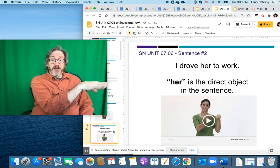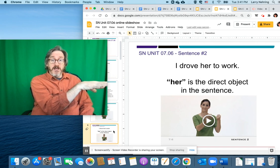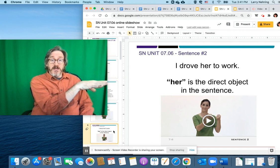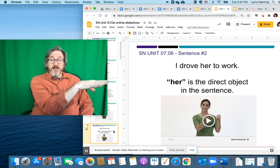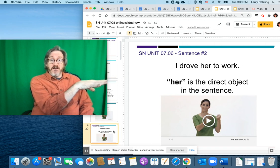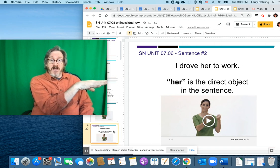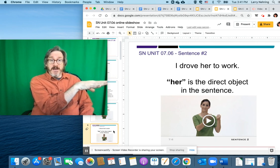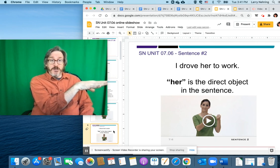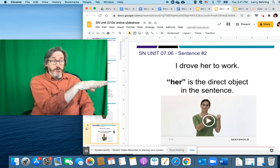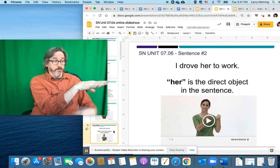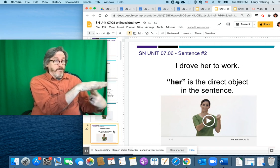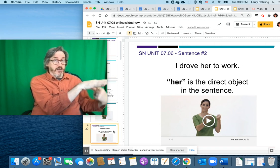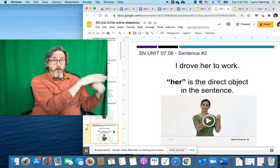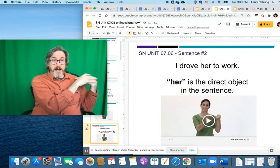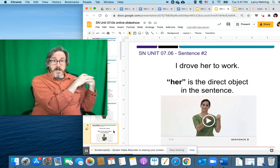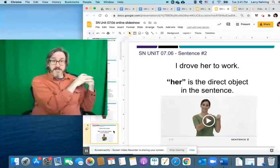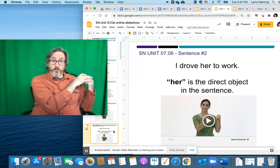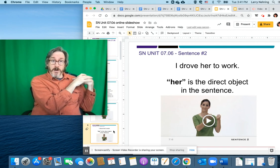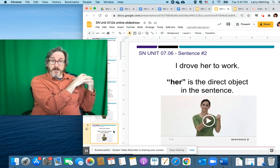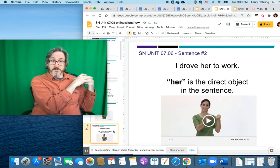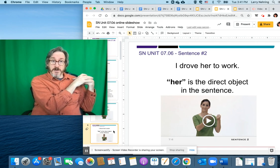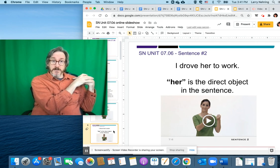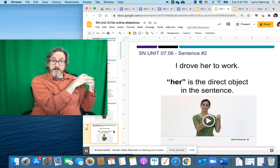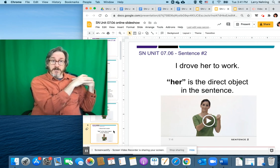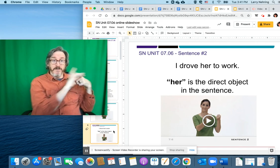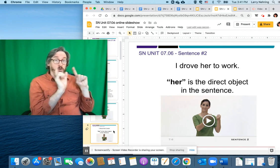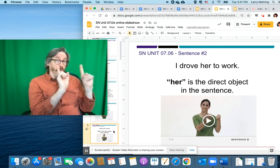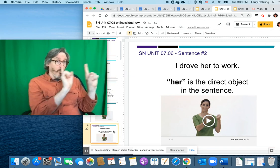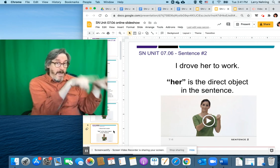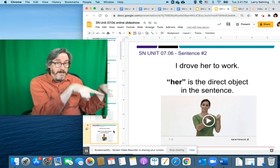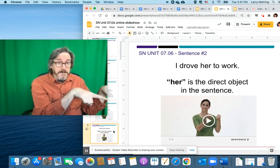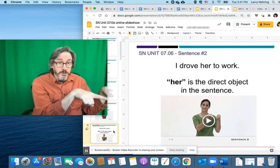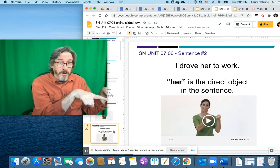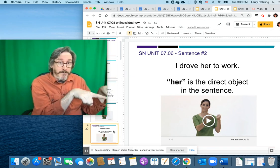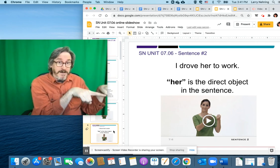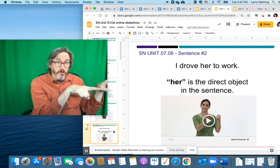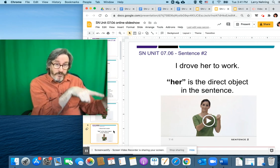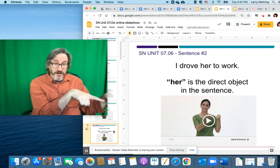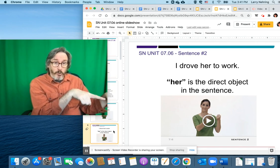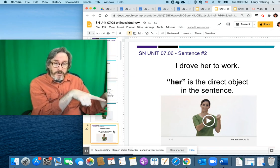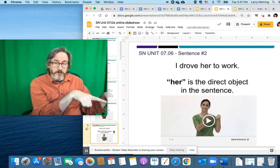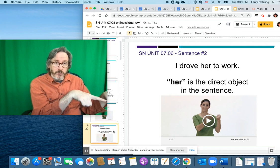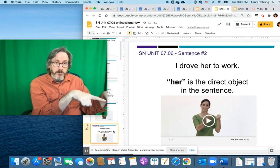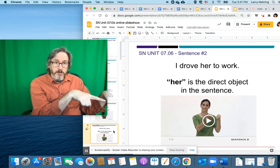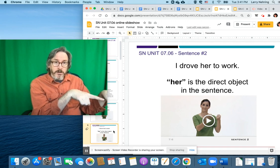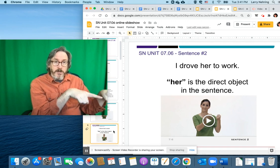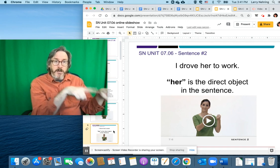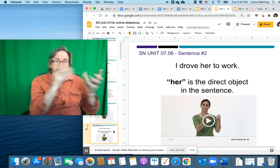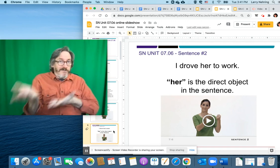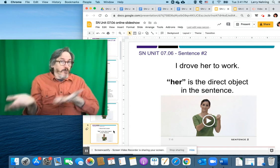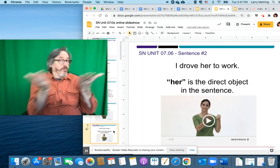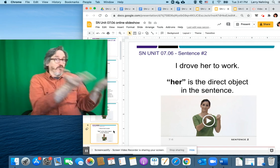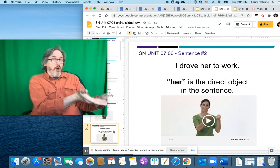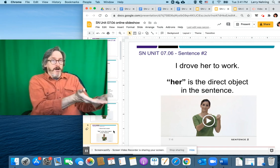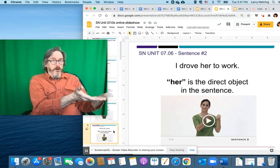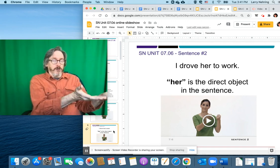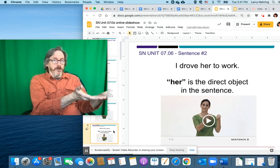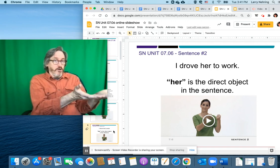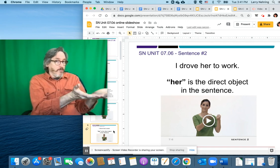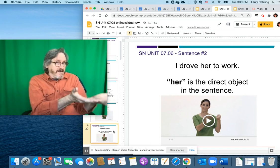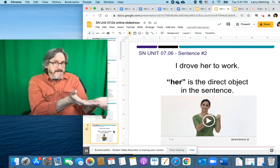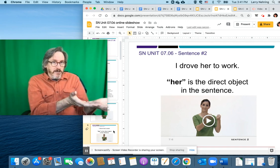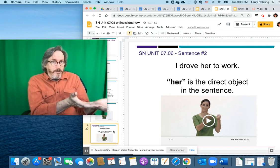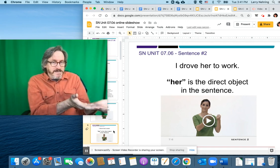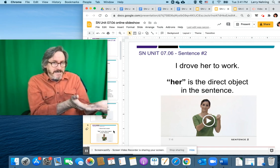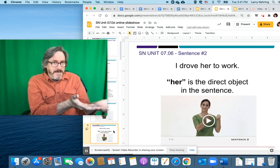off, and you're probably going on somewhere else, right? If you went, you might be there with her. If you brought her,